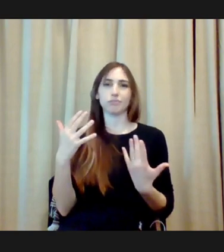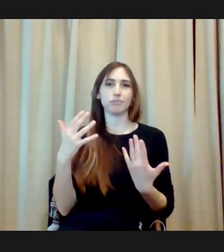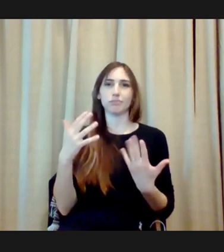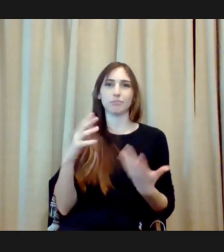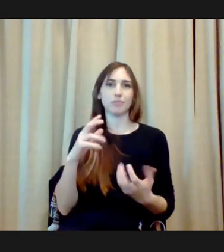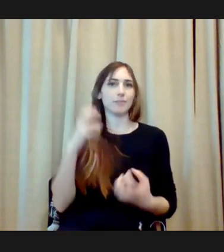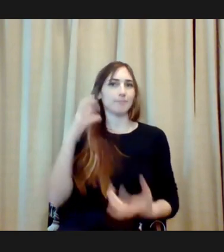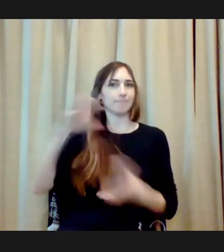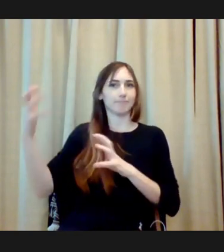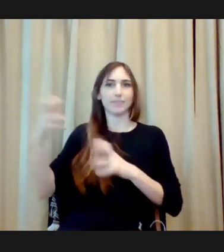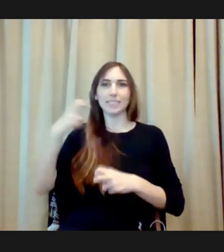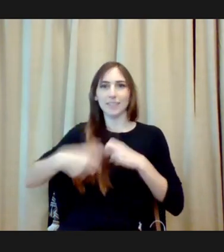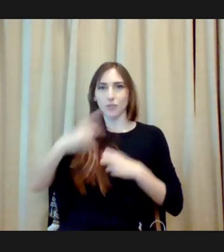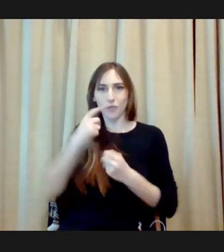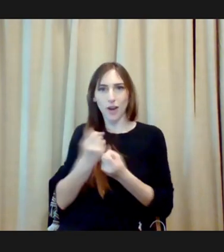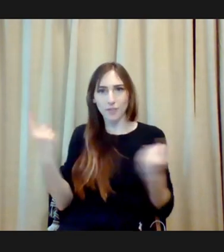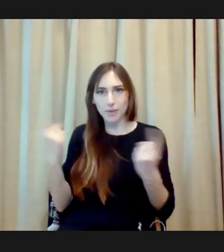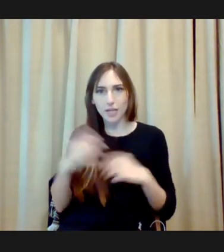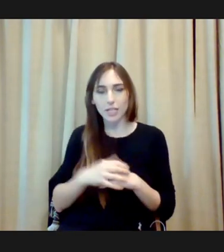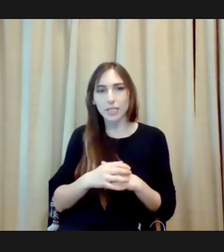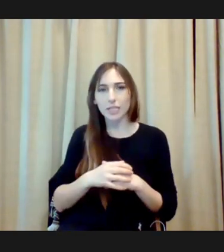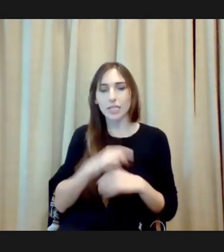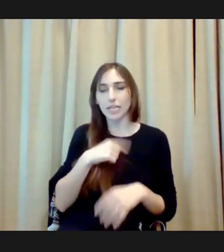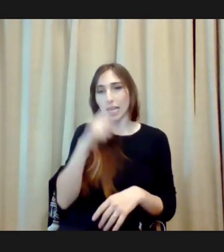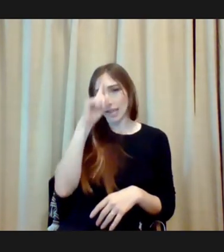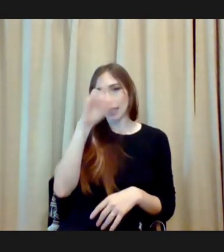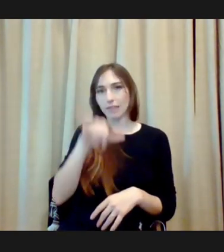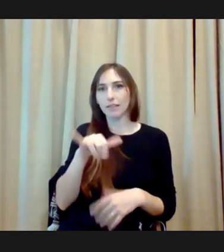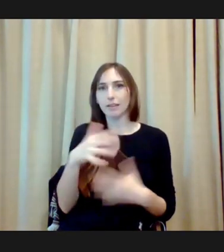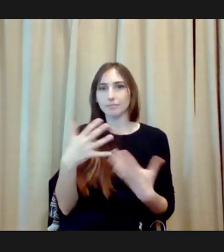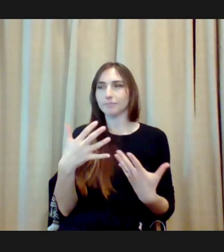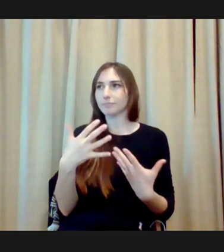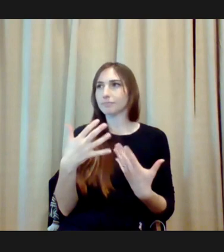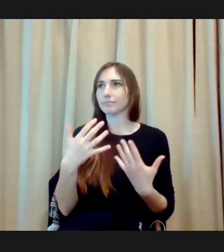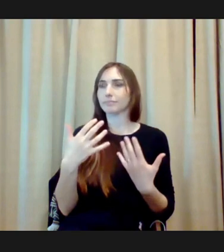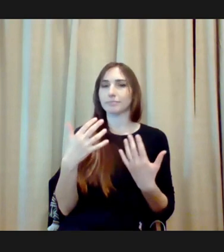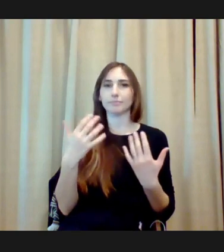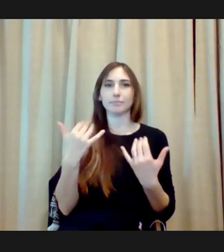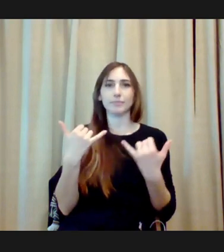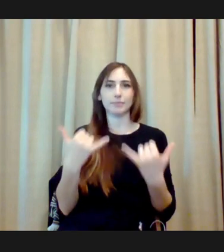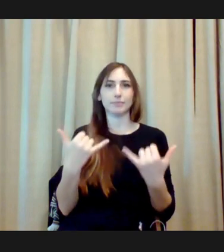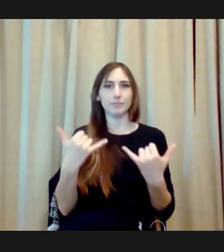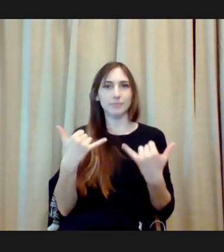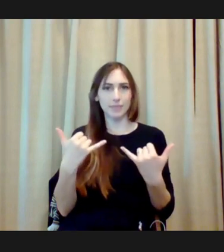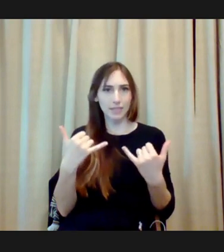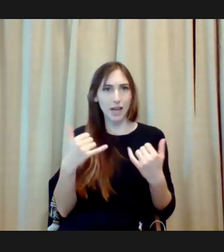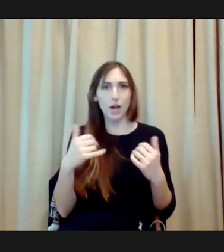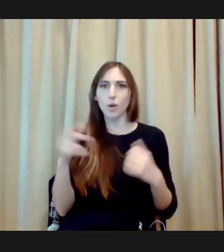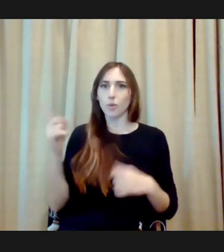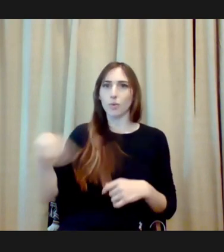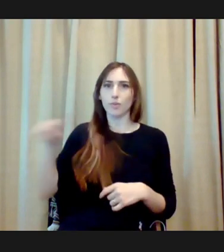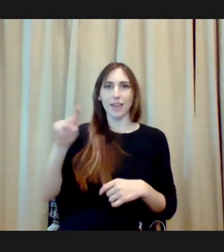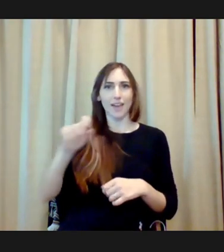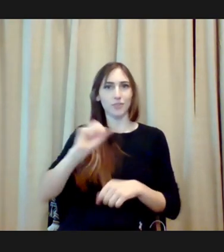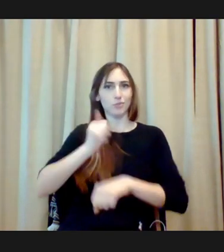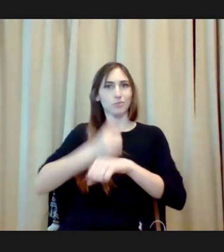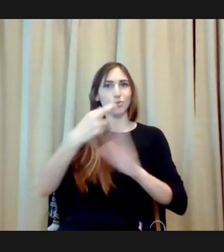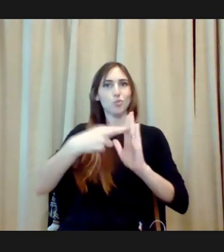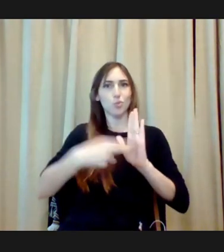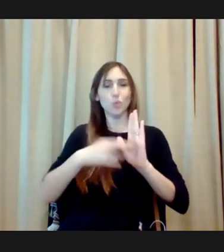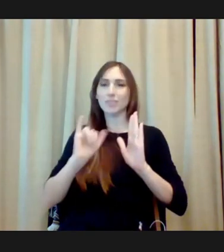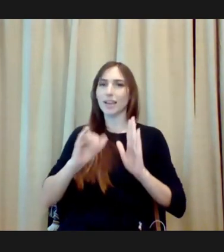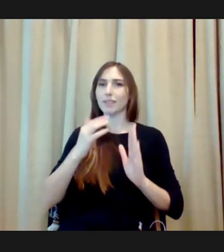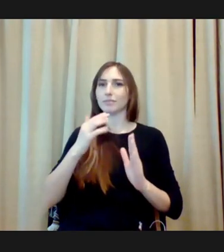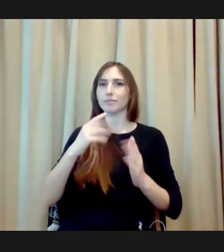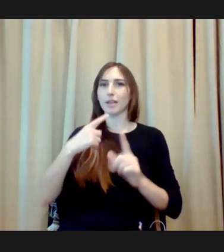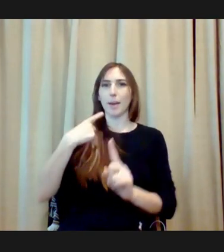the fact that the commission is now going to have to do rulemaking is a really positive step. And so everybody should